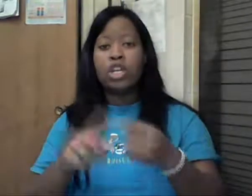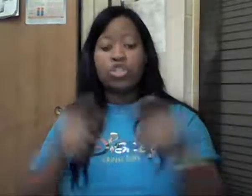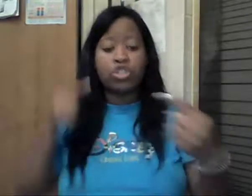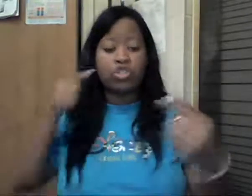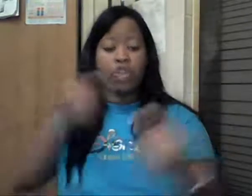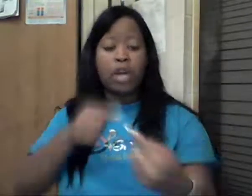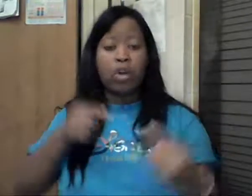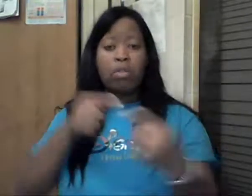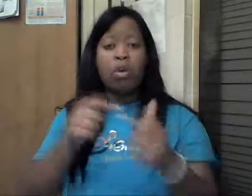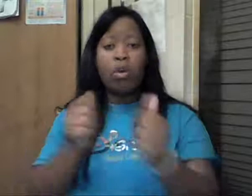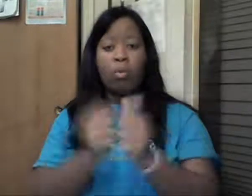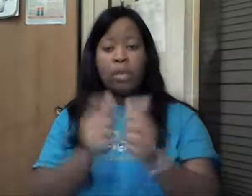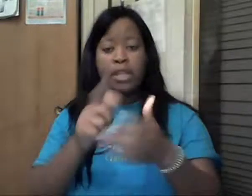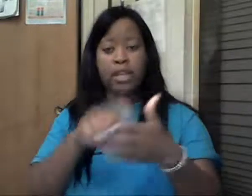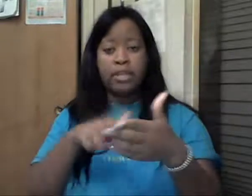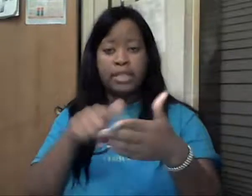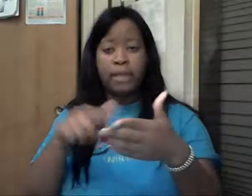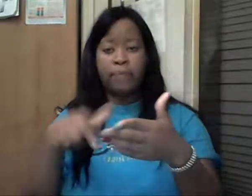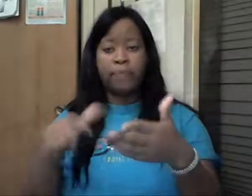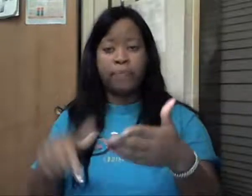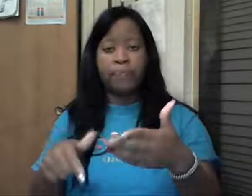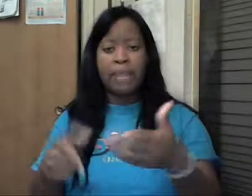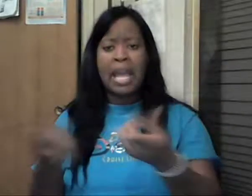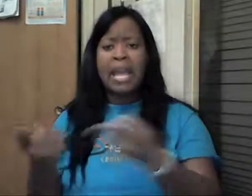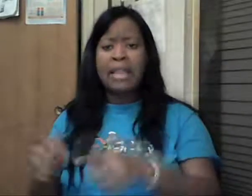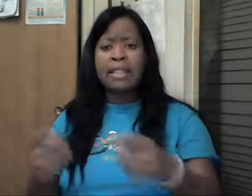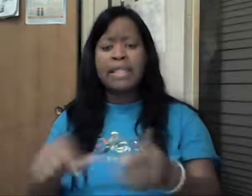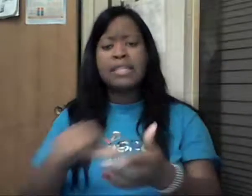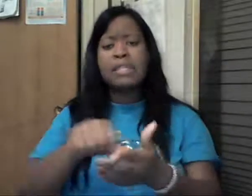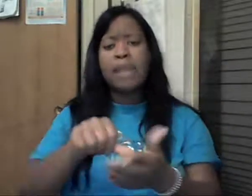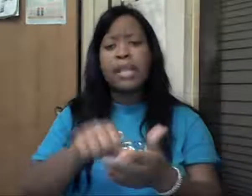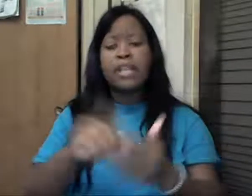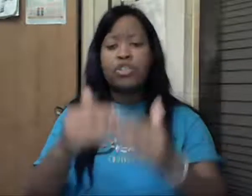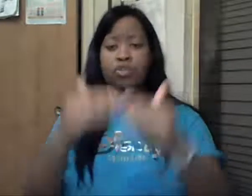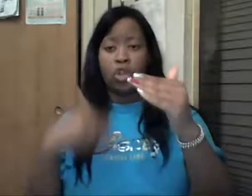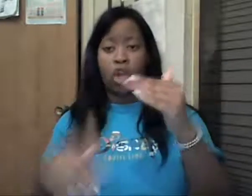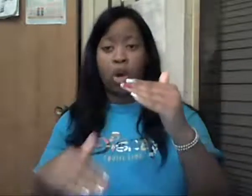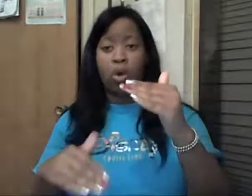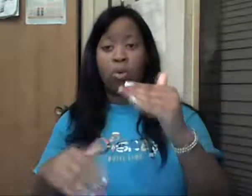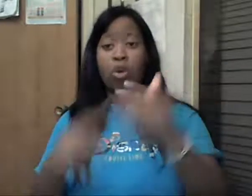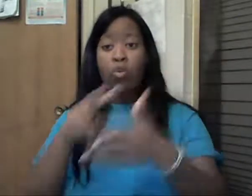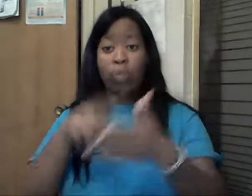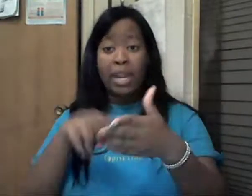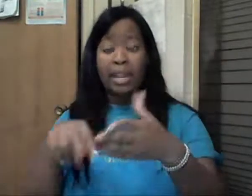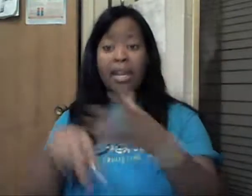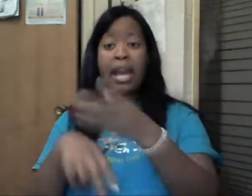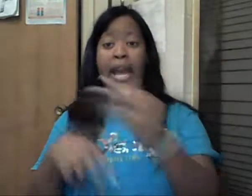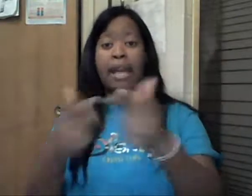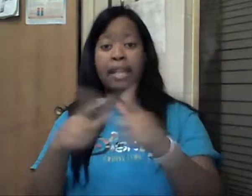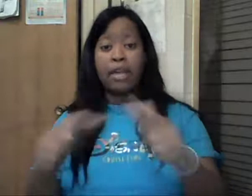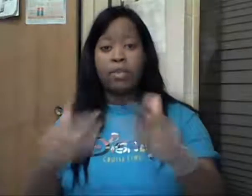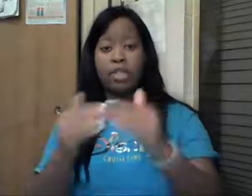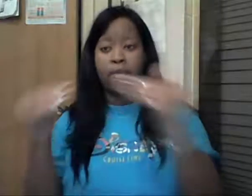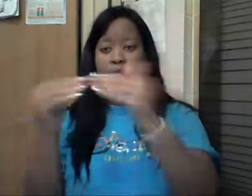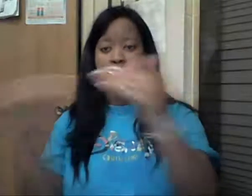to struggle with literacy. This is mainly due to low reading and language levels.